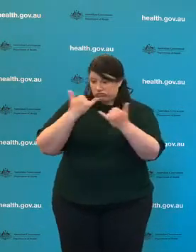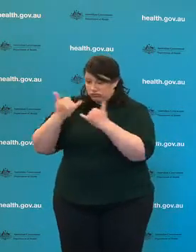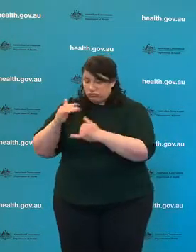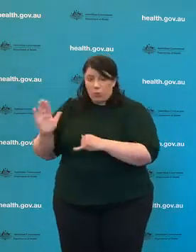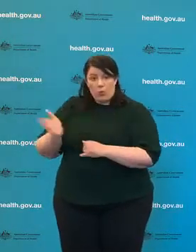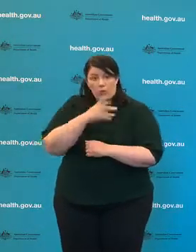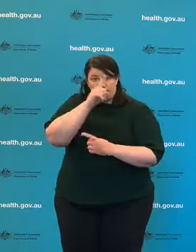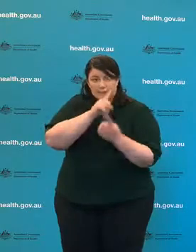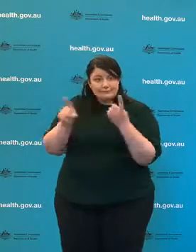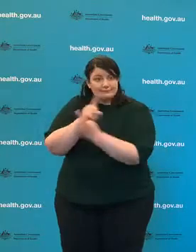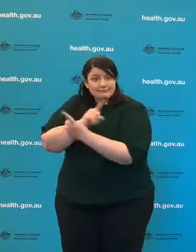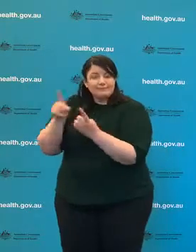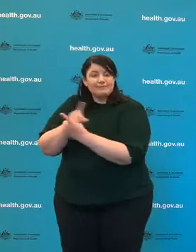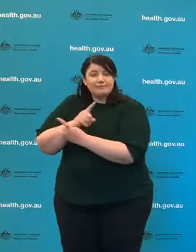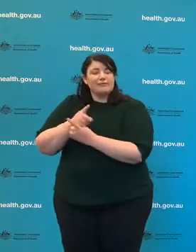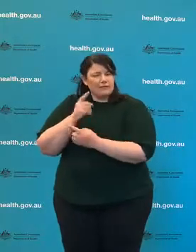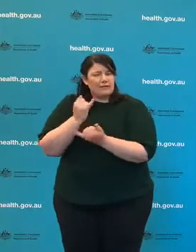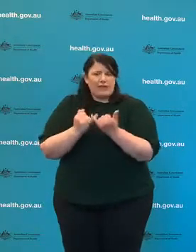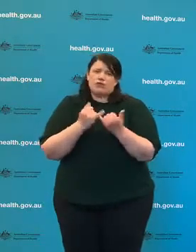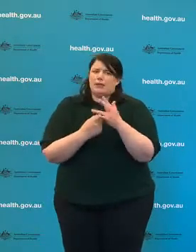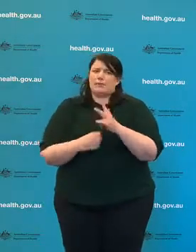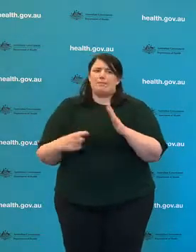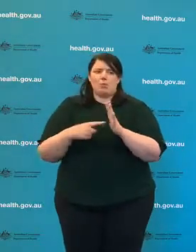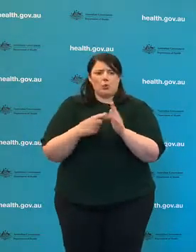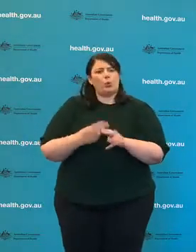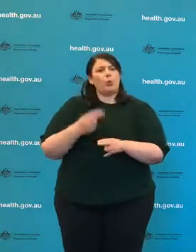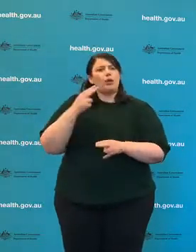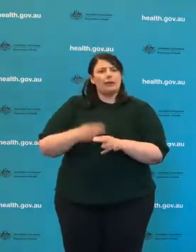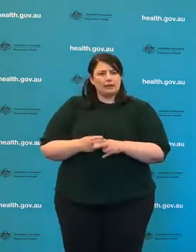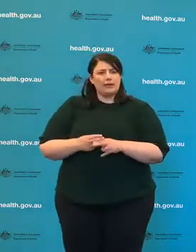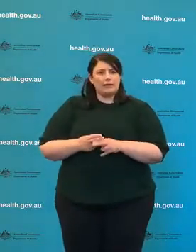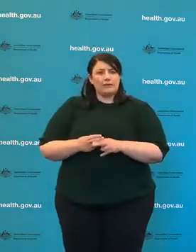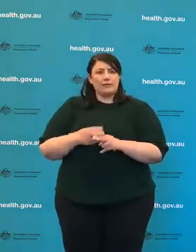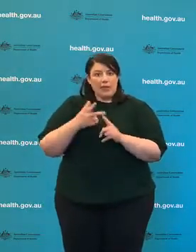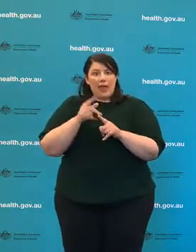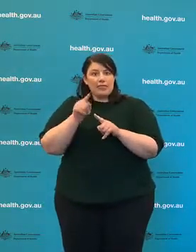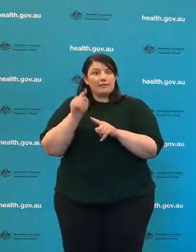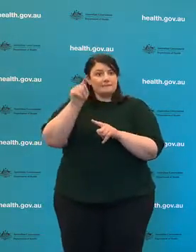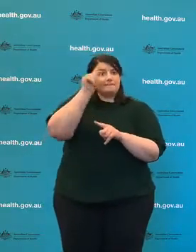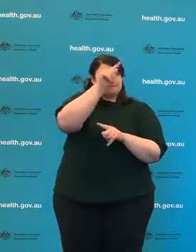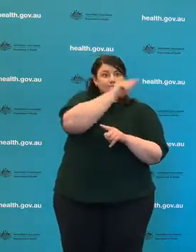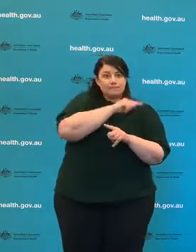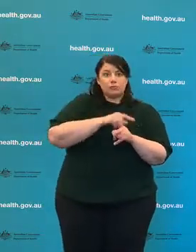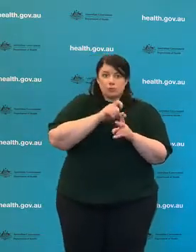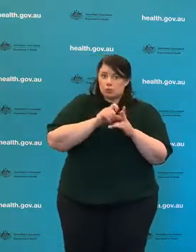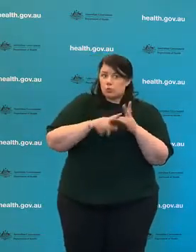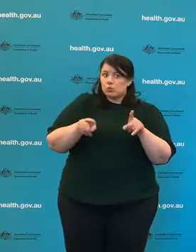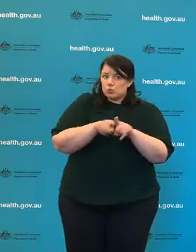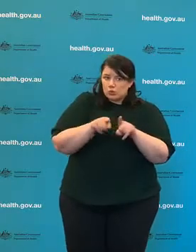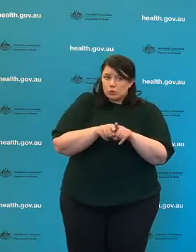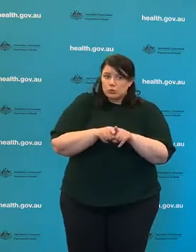is a critical metric and one that the other jurisdictions are achieving at 100%. But